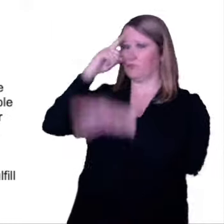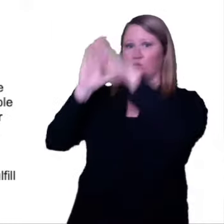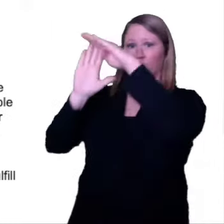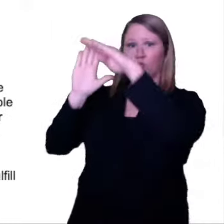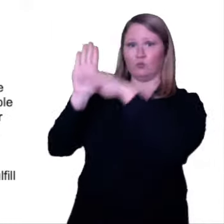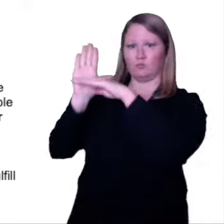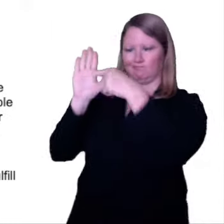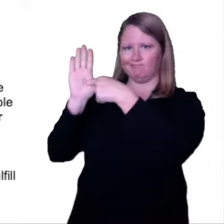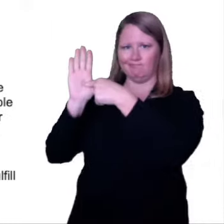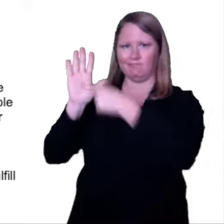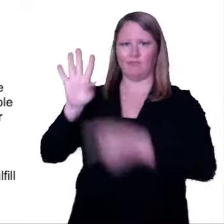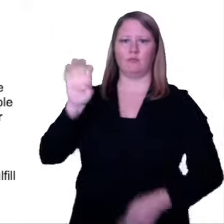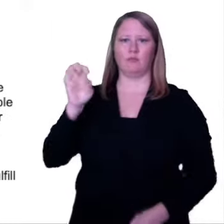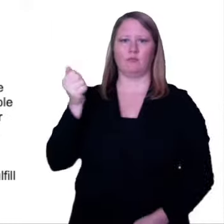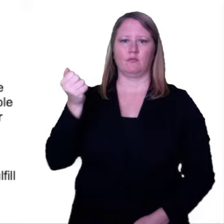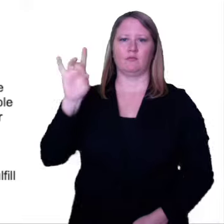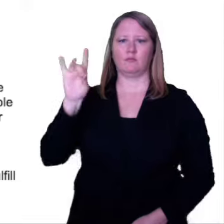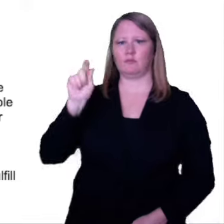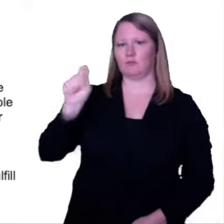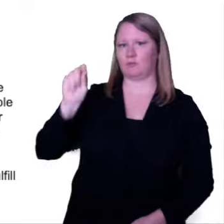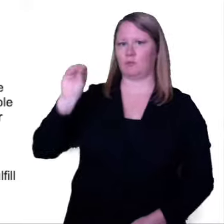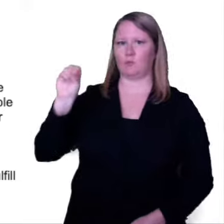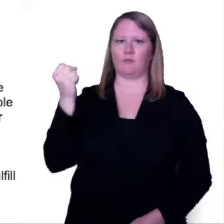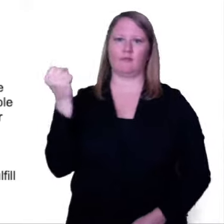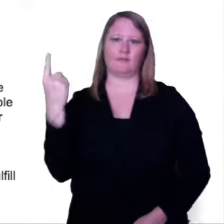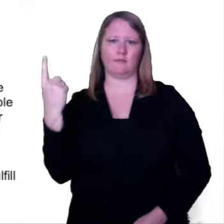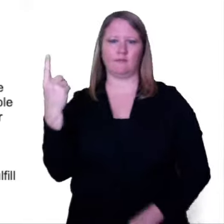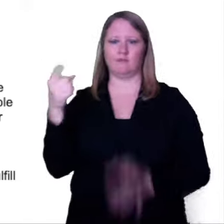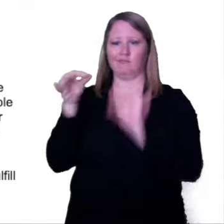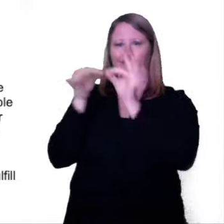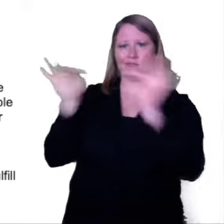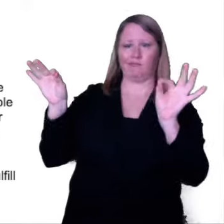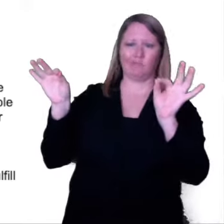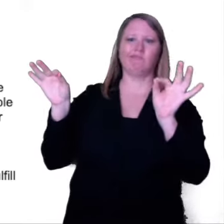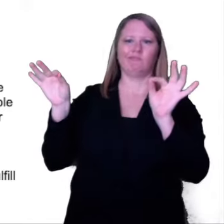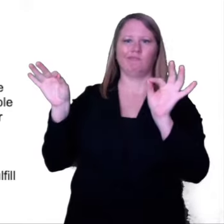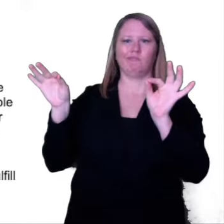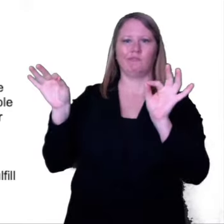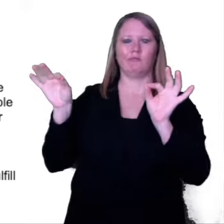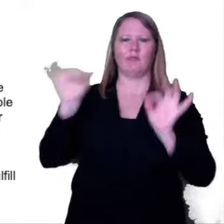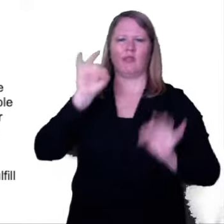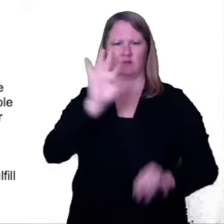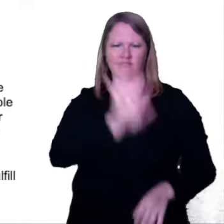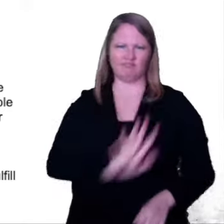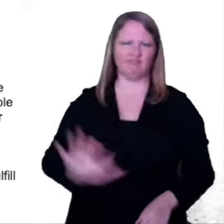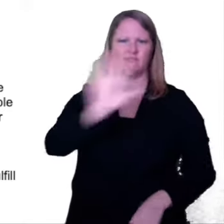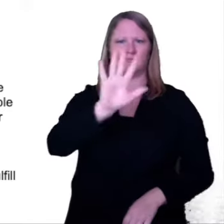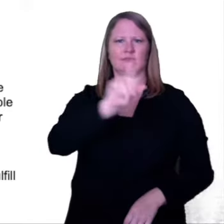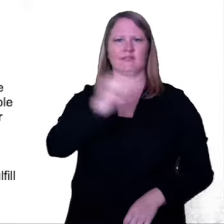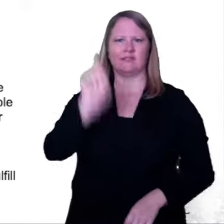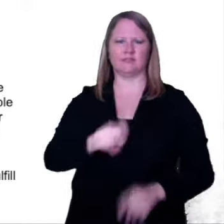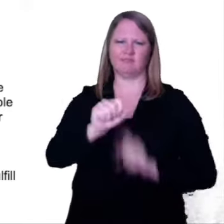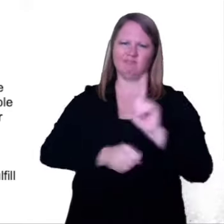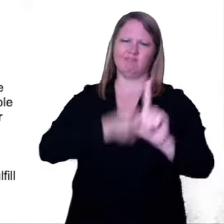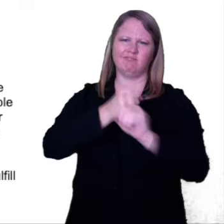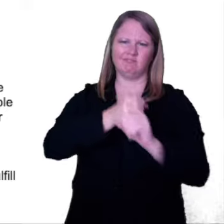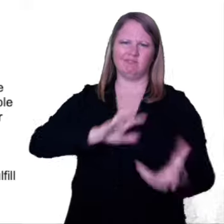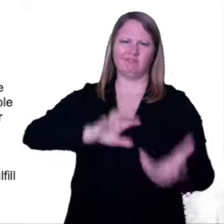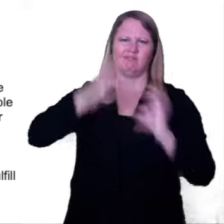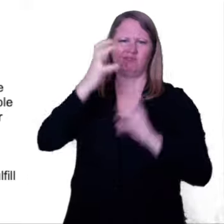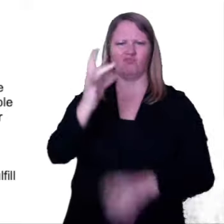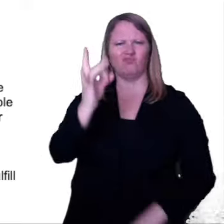whereas the governor is responsible for meeting the dangers to the state and people presented by disasters